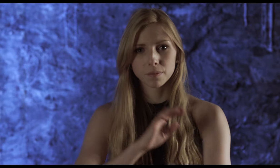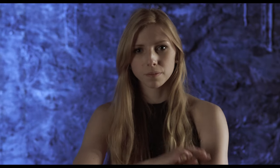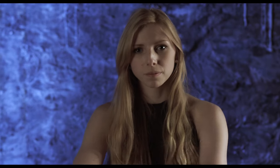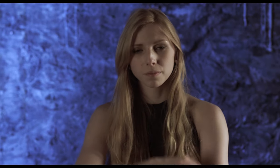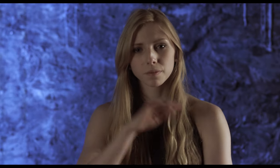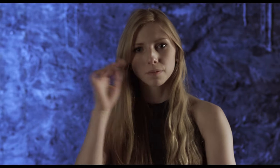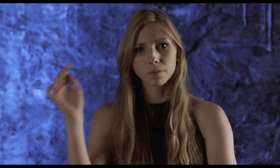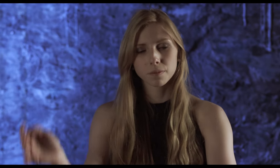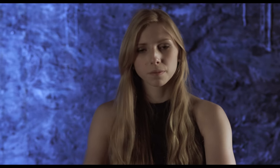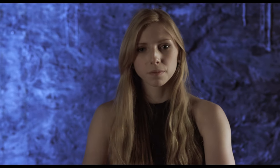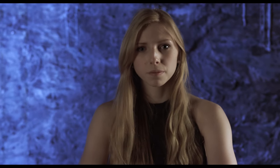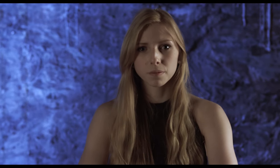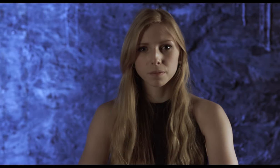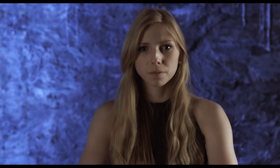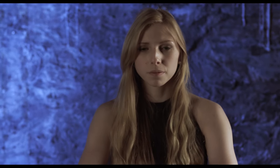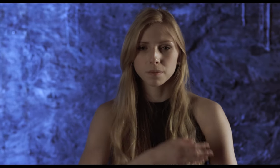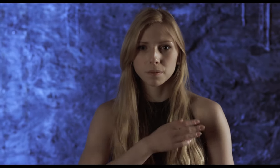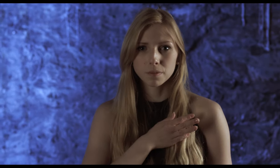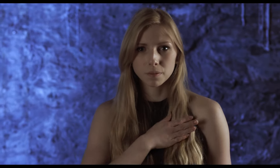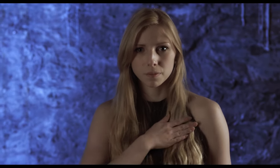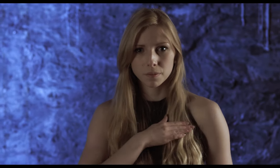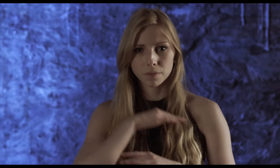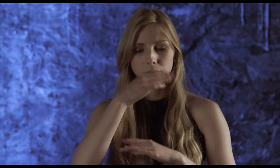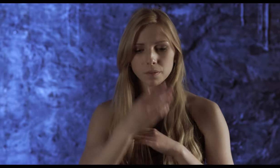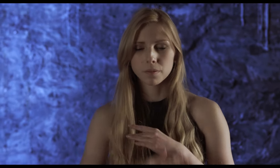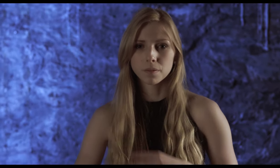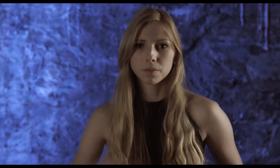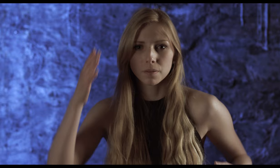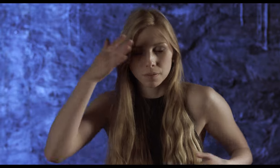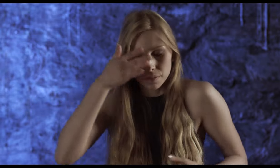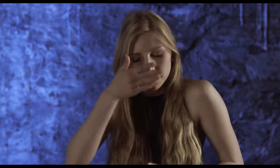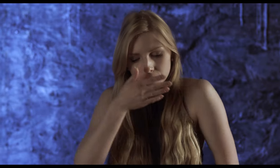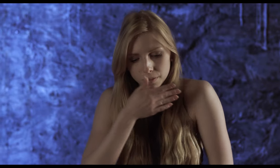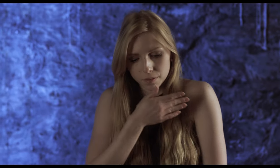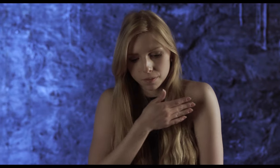and every day you made me live in pain.